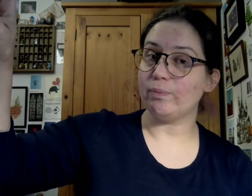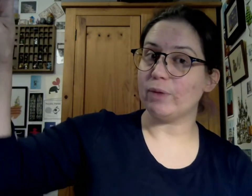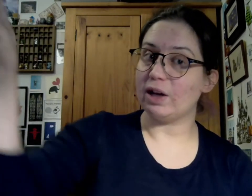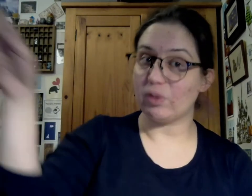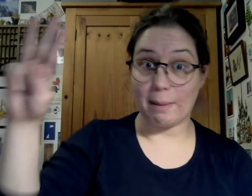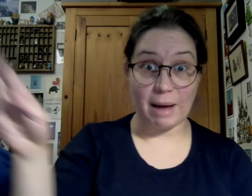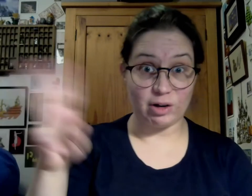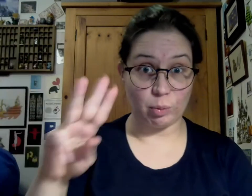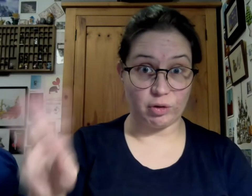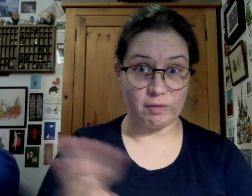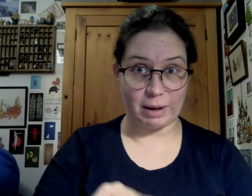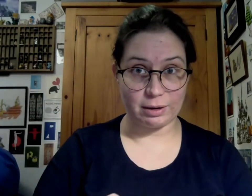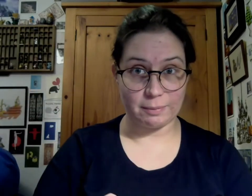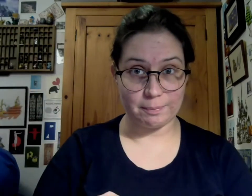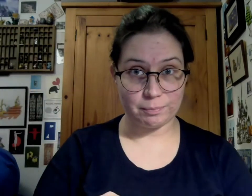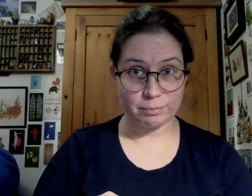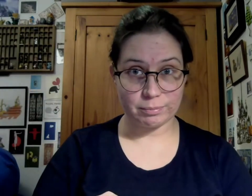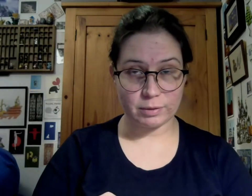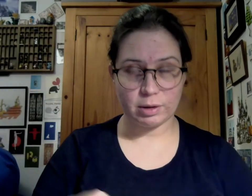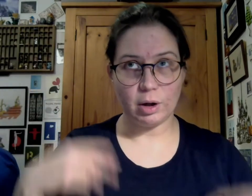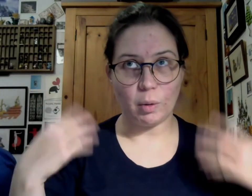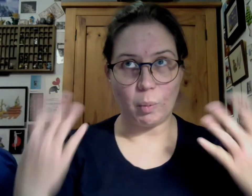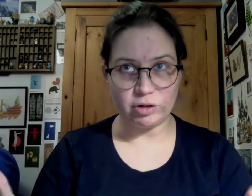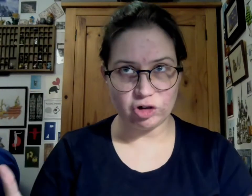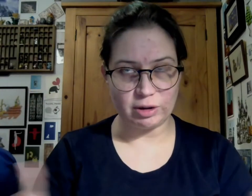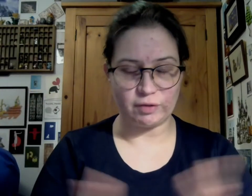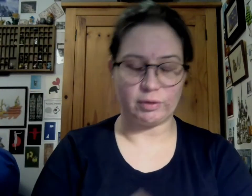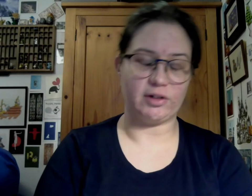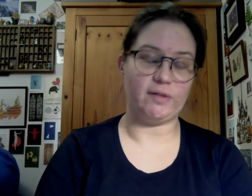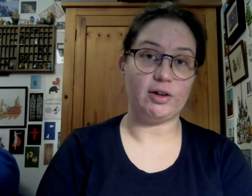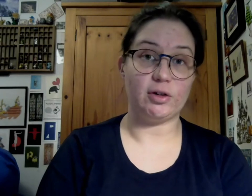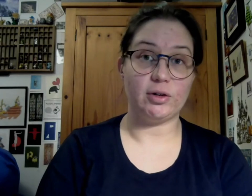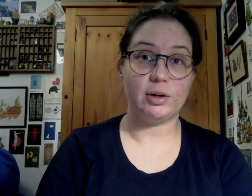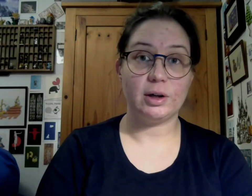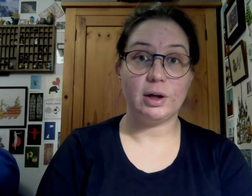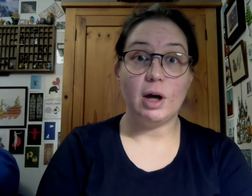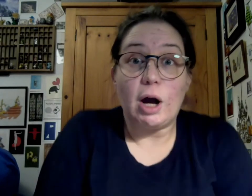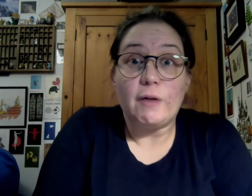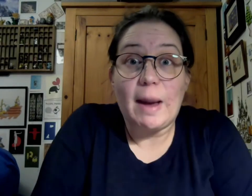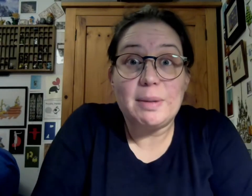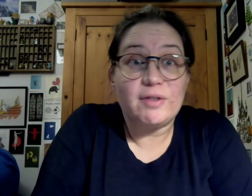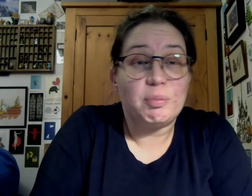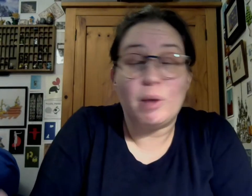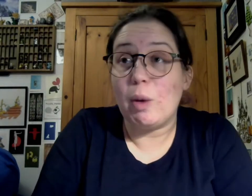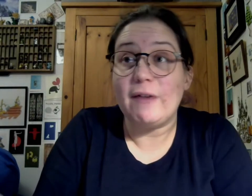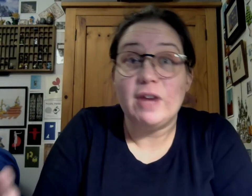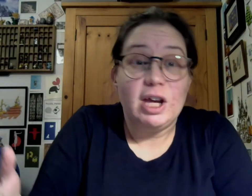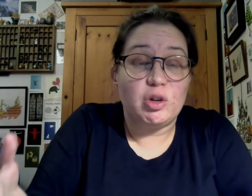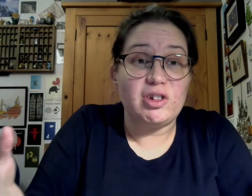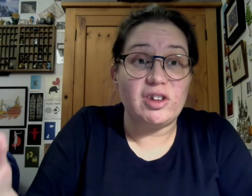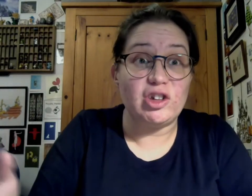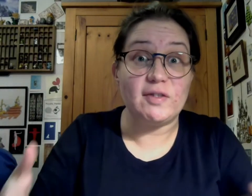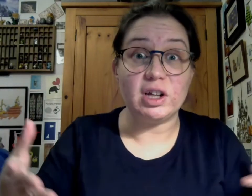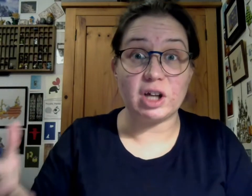and it swam back towards the riverbank. What does she wish for, asked the fish. Oh, fabulous fish, my wife. She wishes that she lived in a